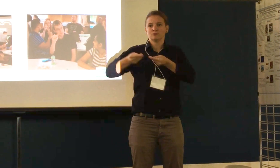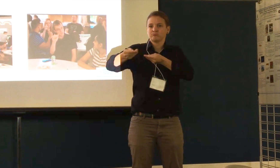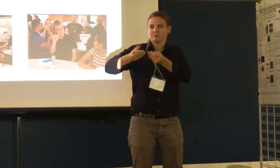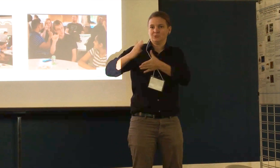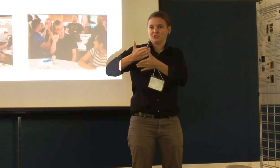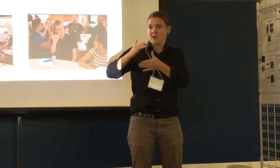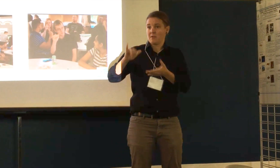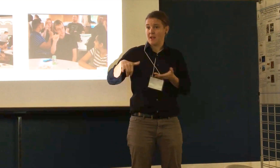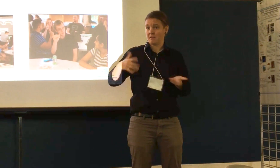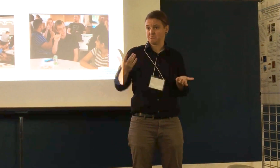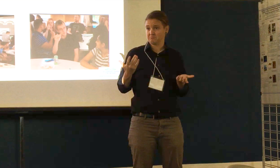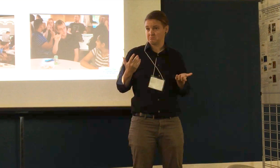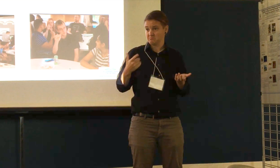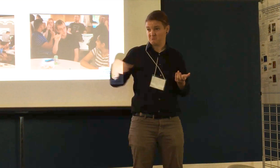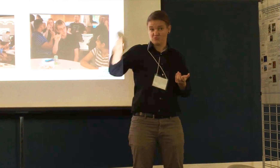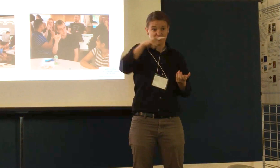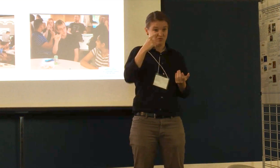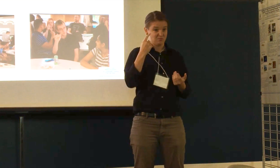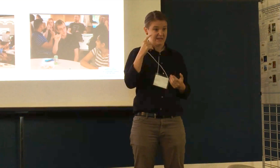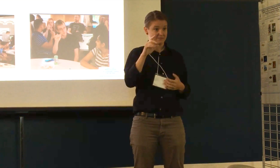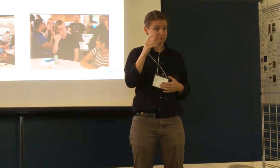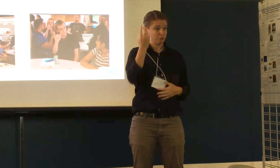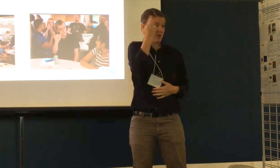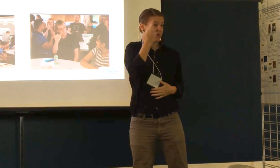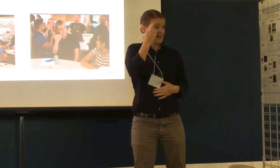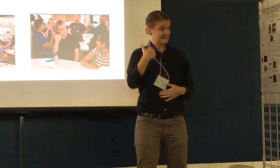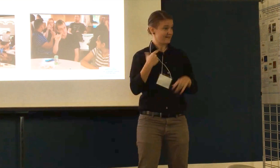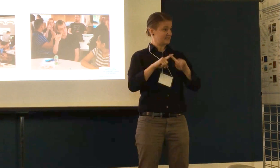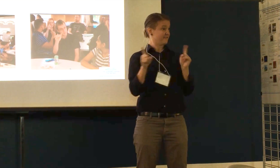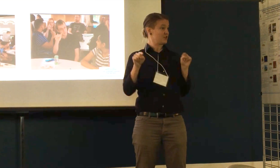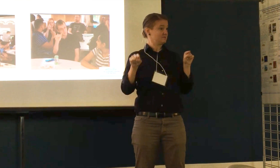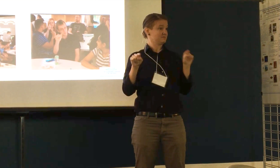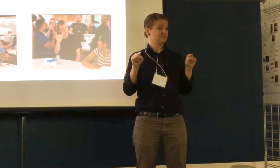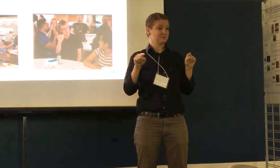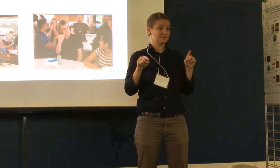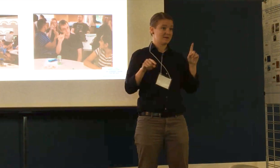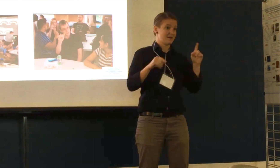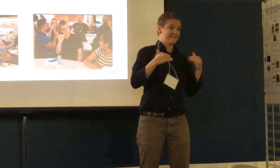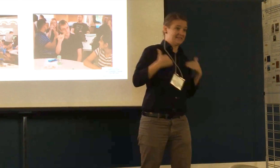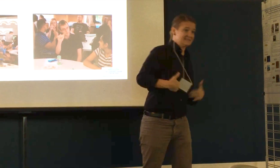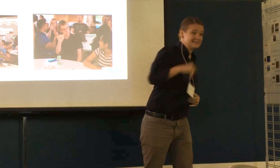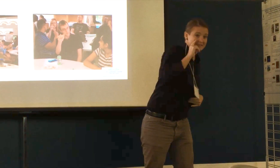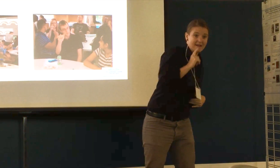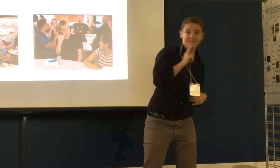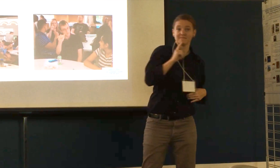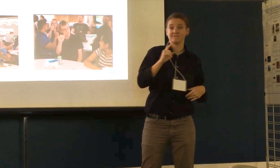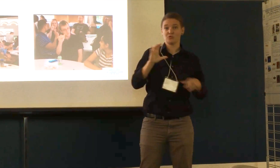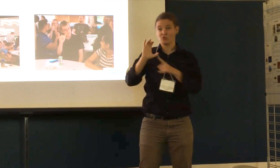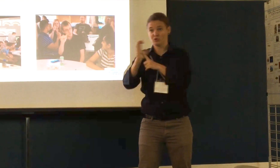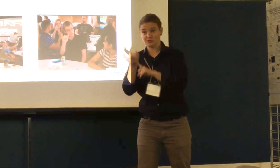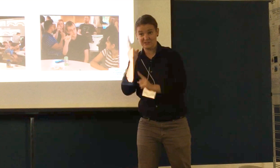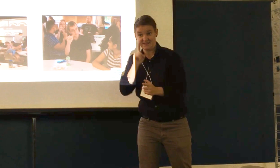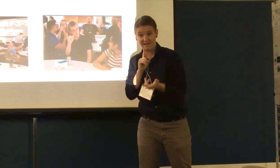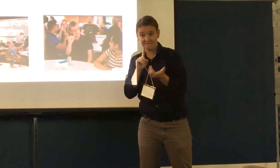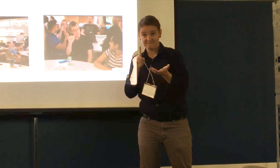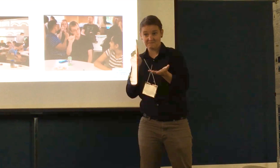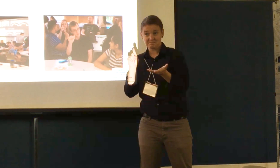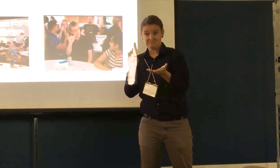is often unrecognized in the larger world. I mean, were you even aware that there might be a culturally deaf versus a physically